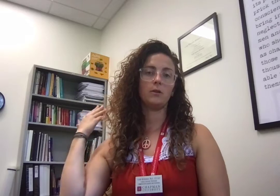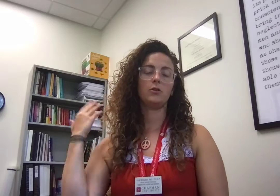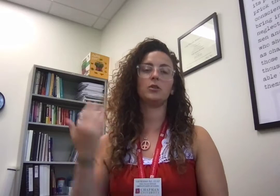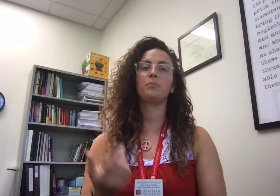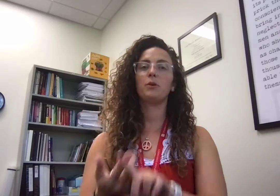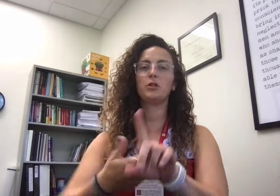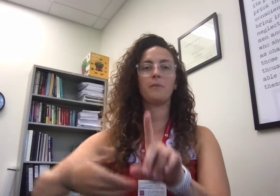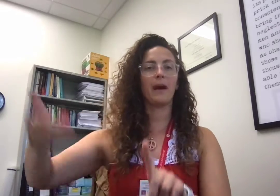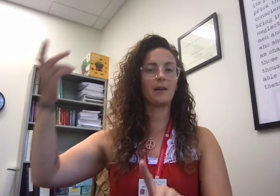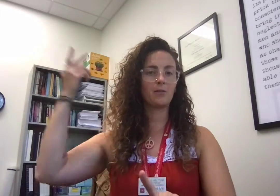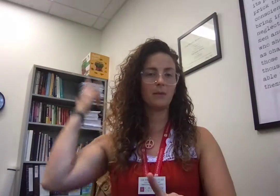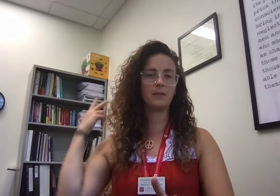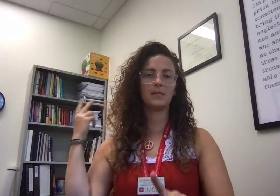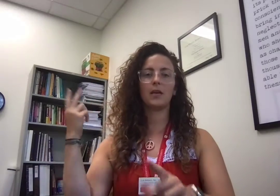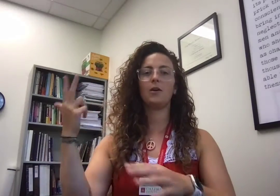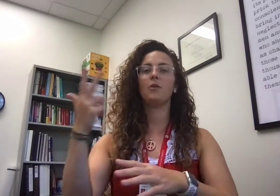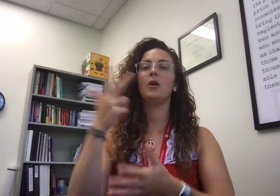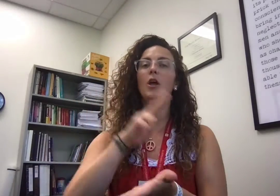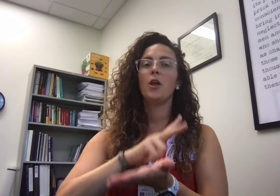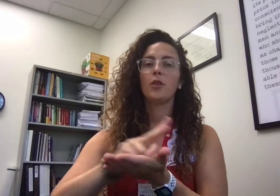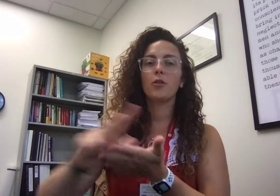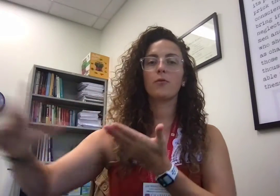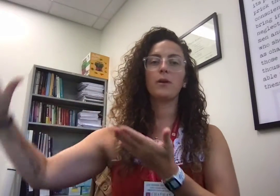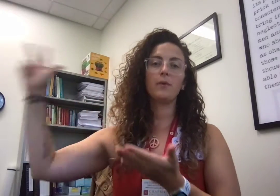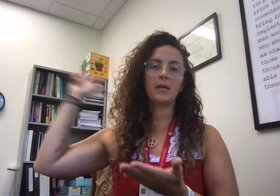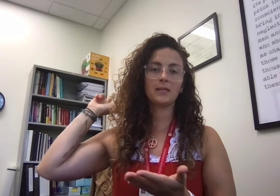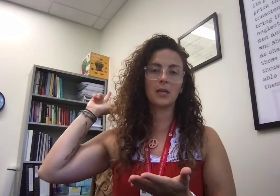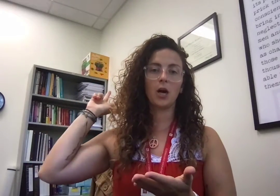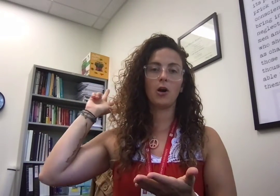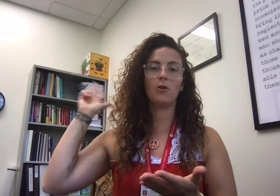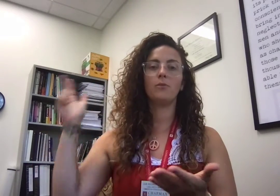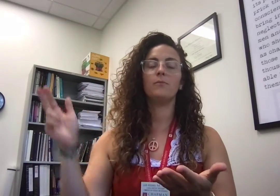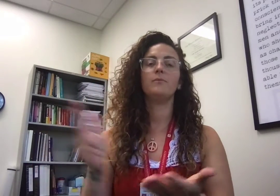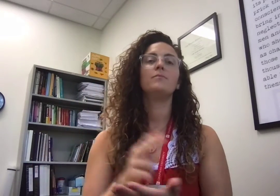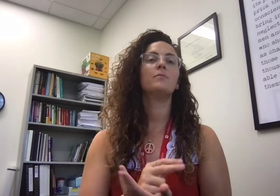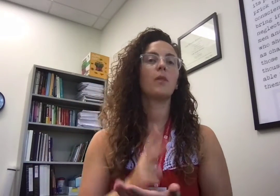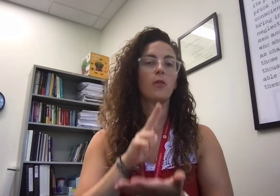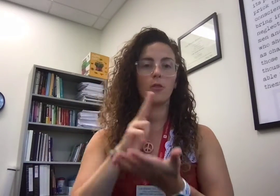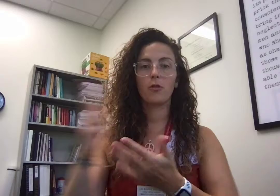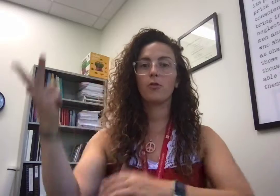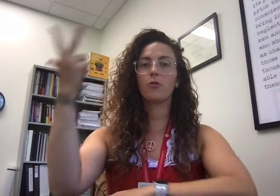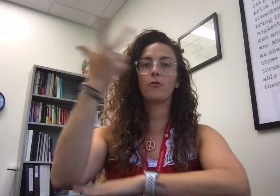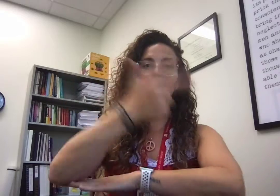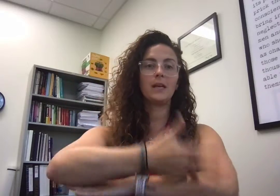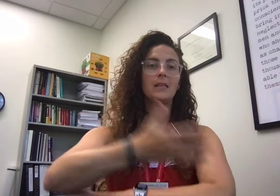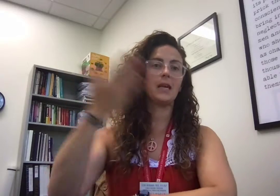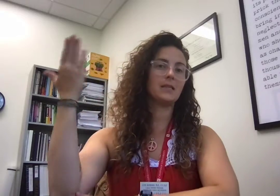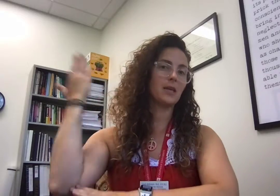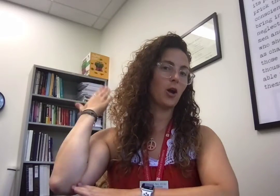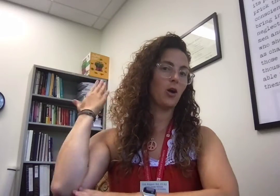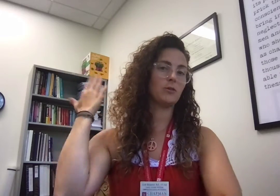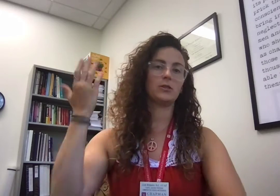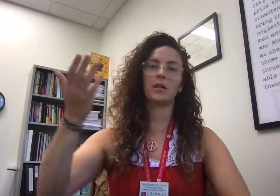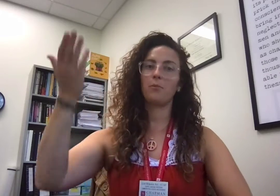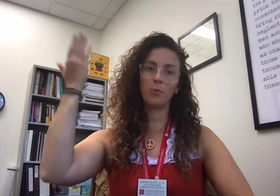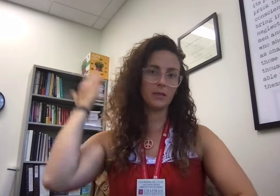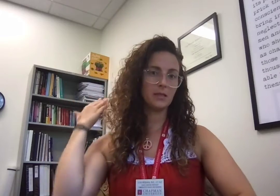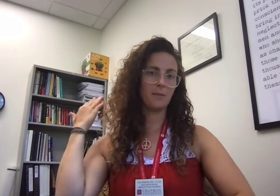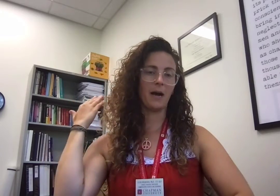you just push it back. 3 months ago, 3 weeks ago, 3 days ago, and just kind of point to the